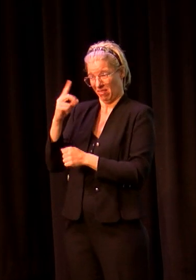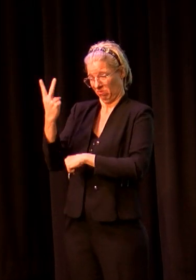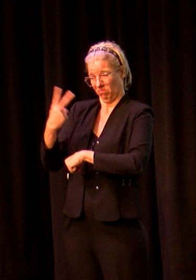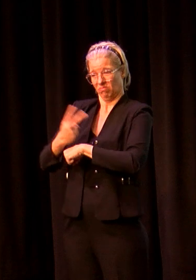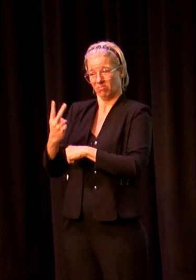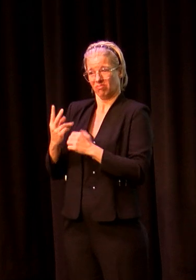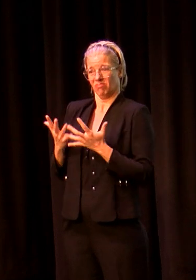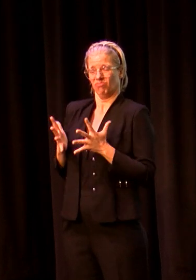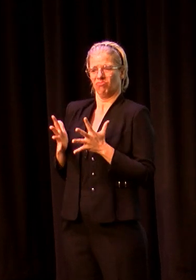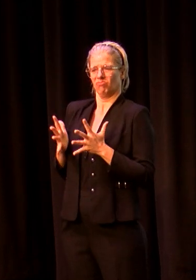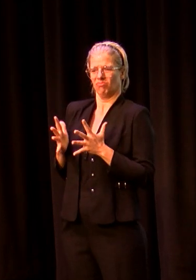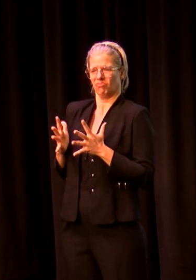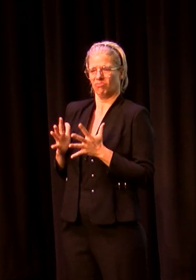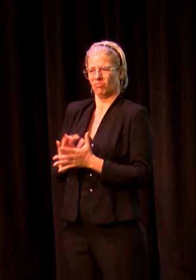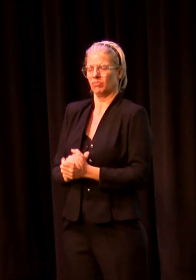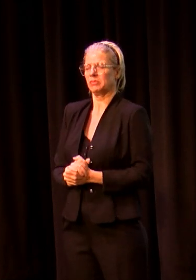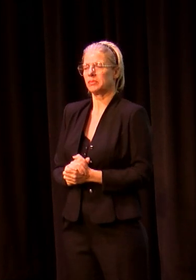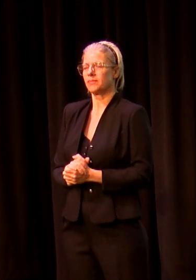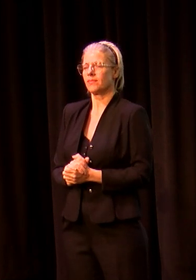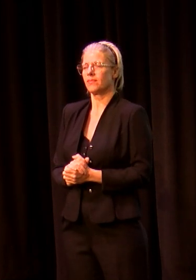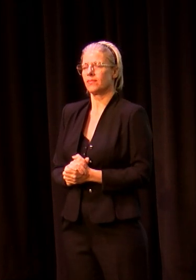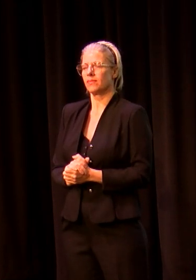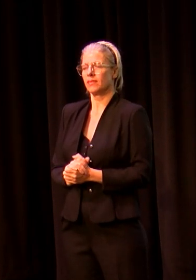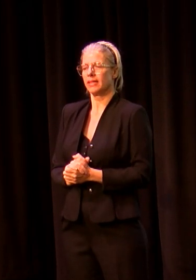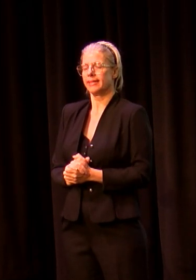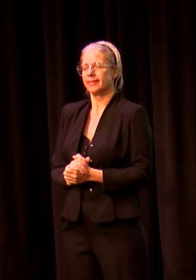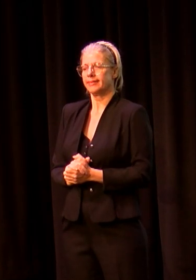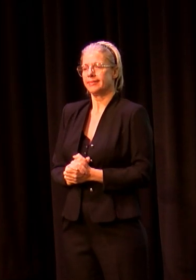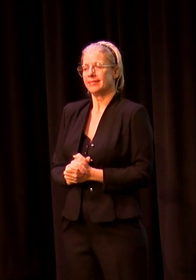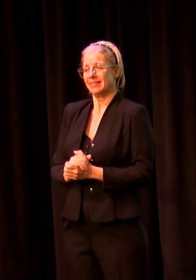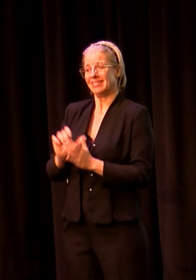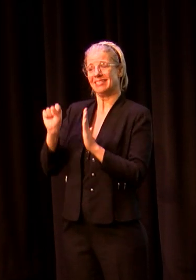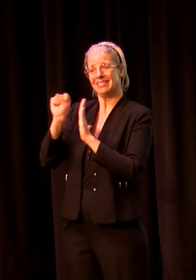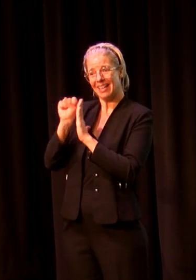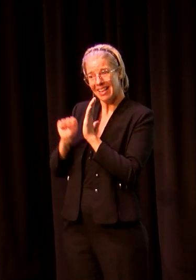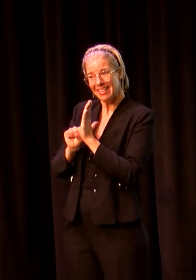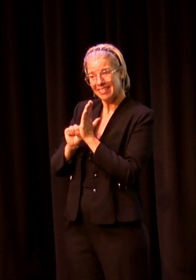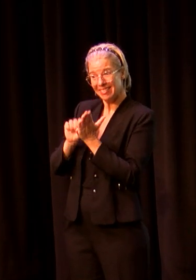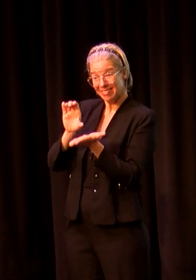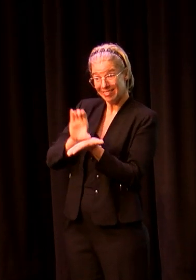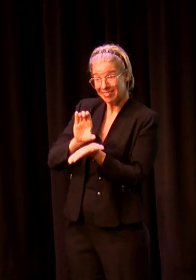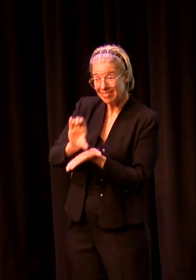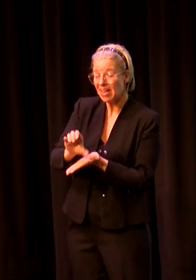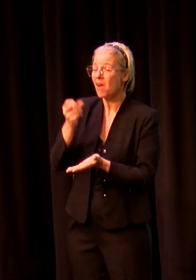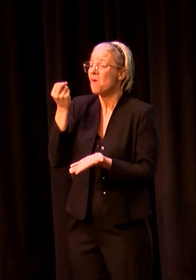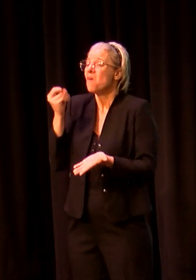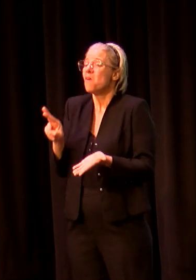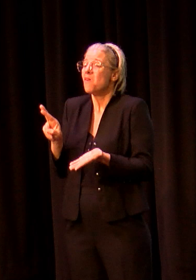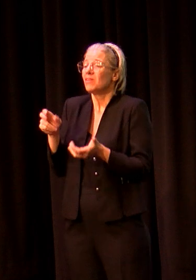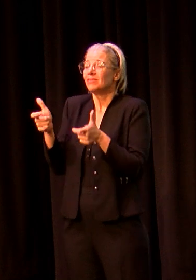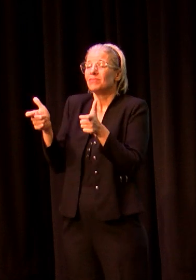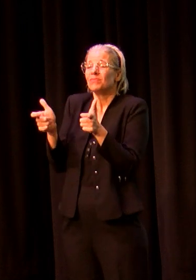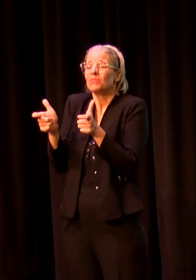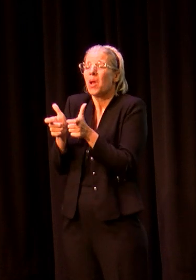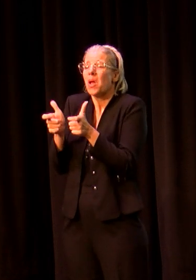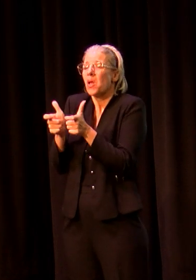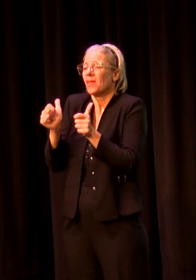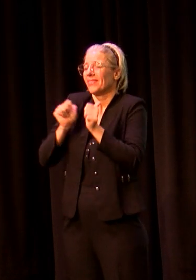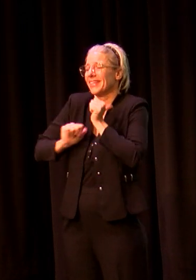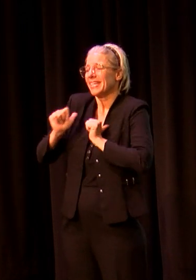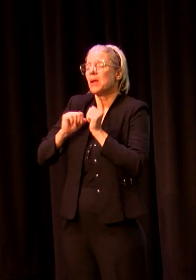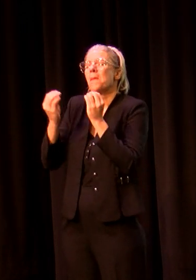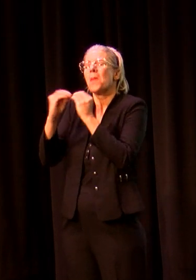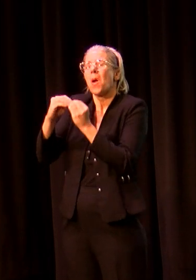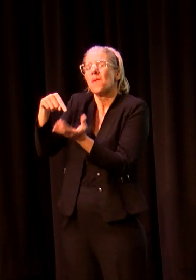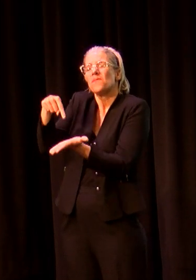if it can't be this, if the state could put money into this, or if the state could do maybe a smaller one where it could be more affordable or